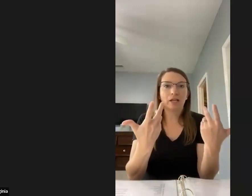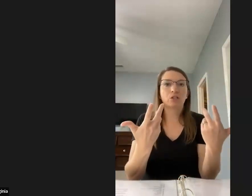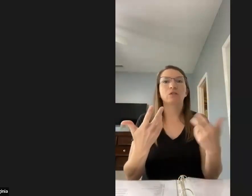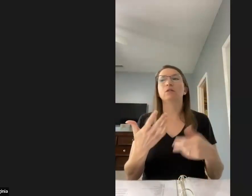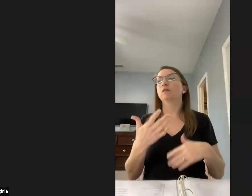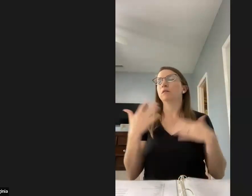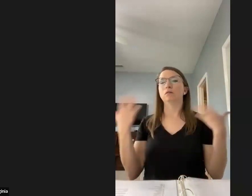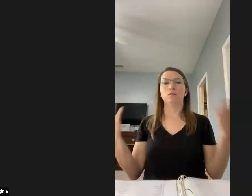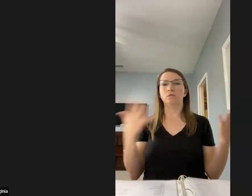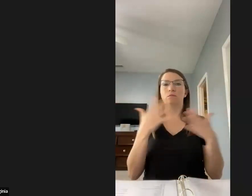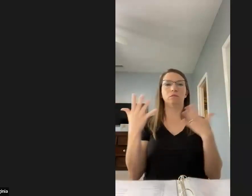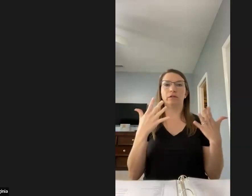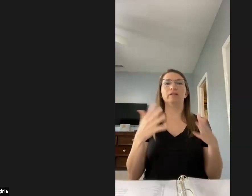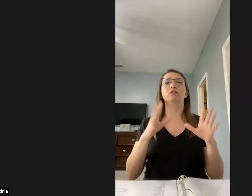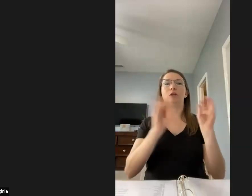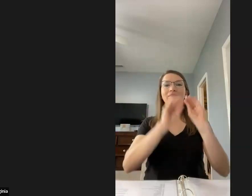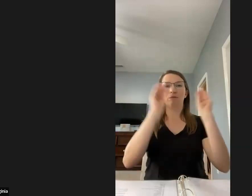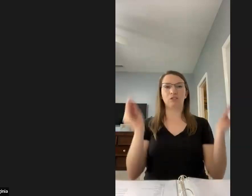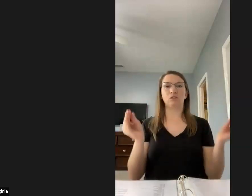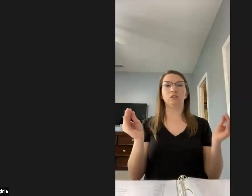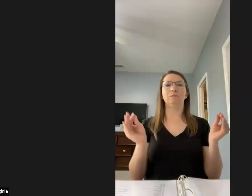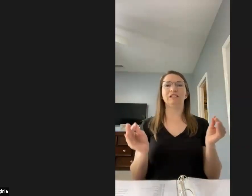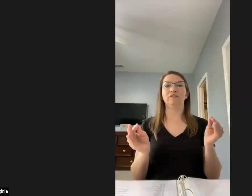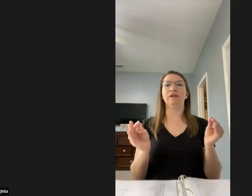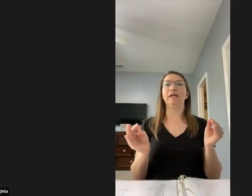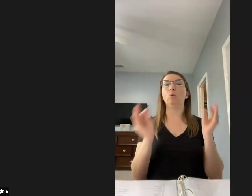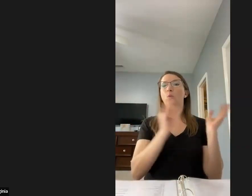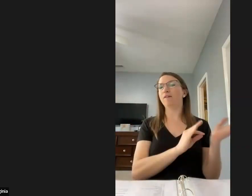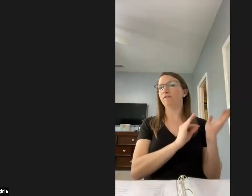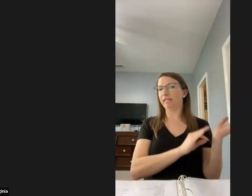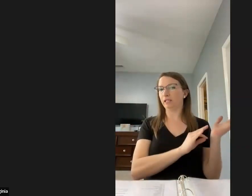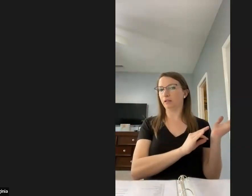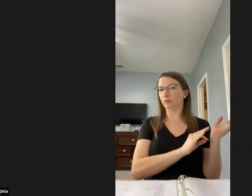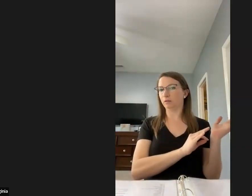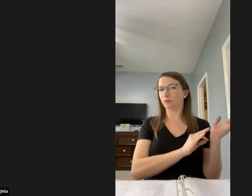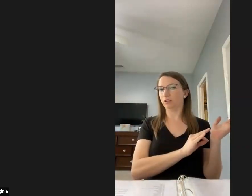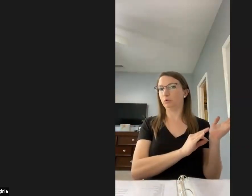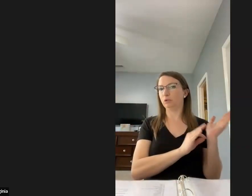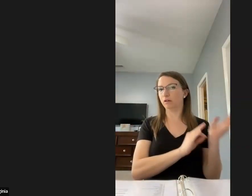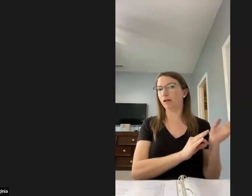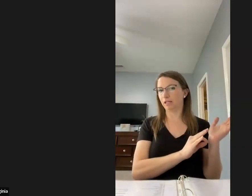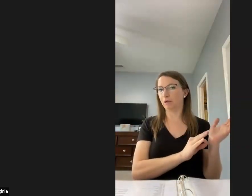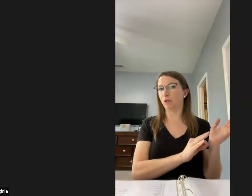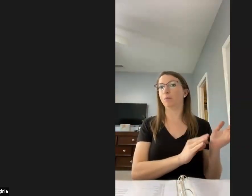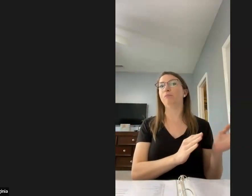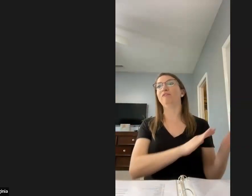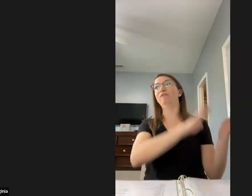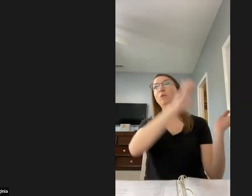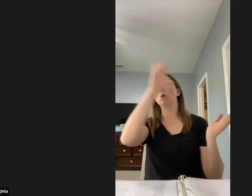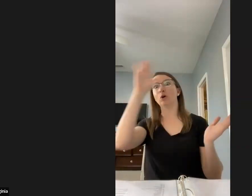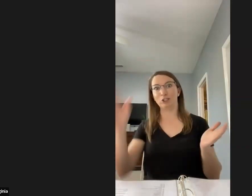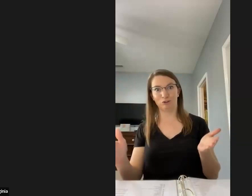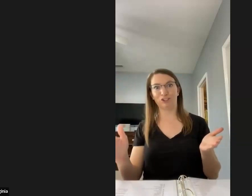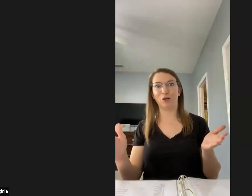crash. What? So you have to make sure you specify what vehicle you are talking about before you